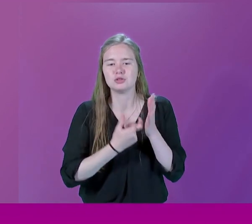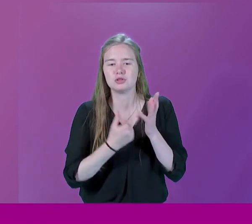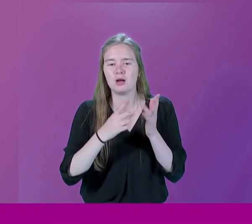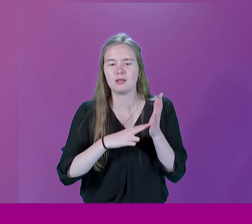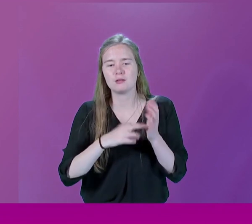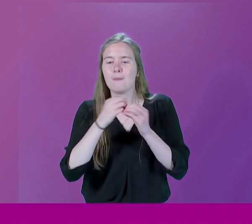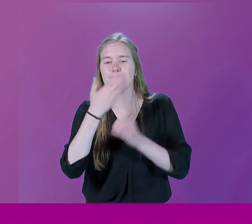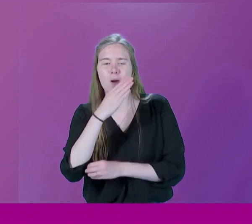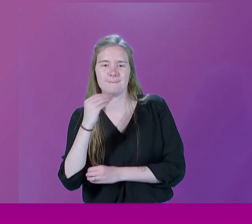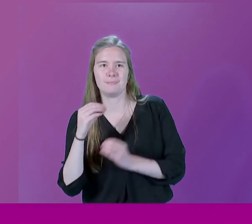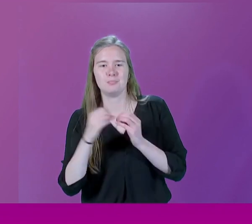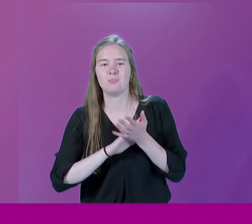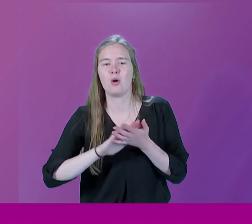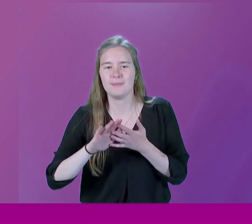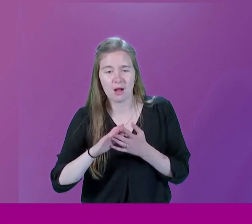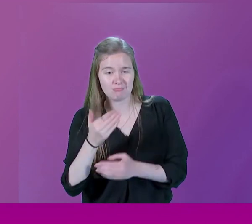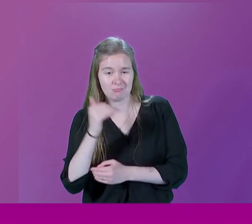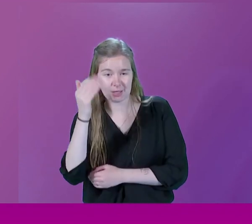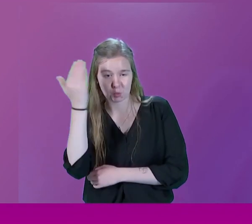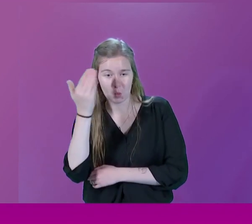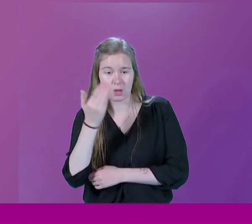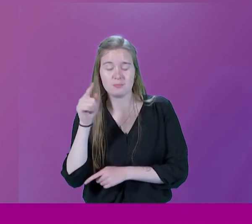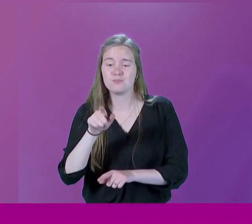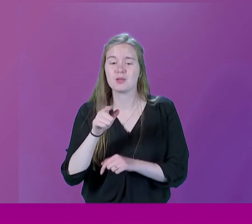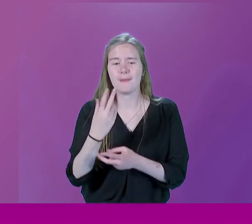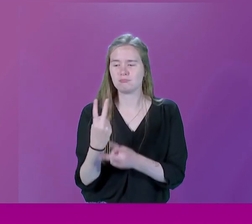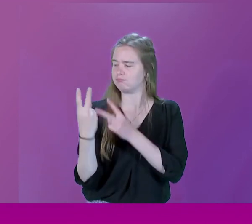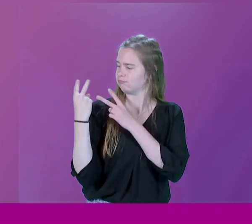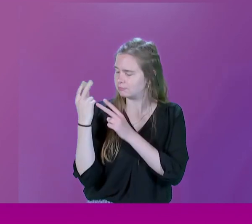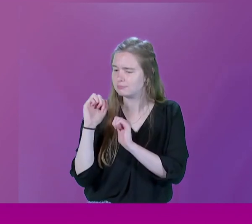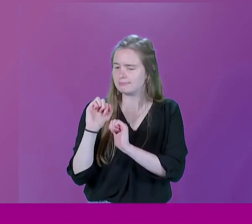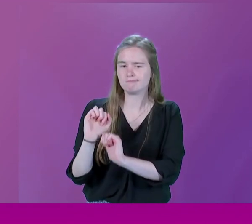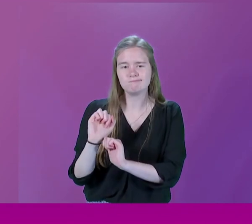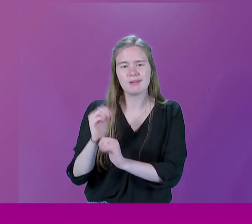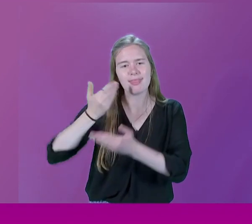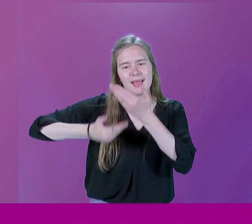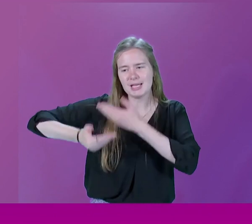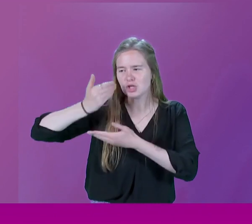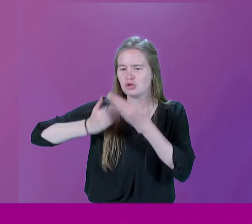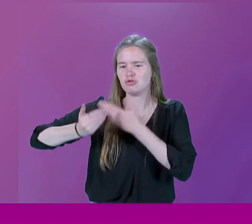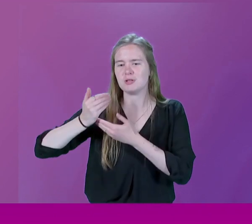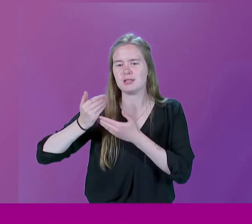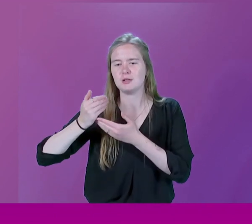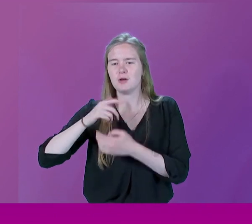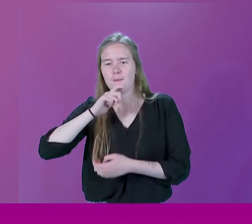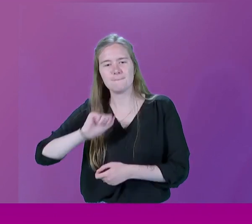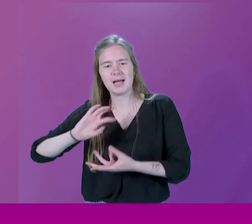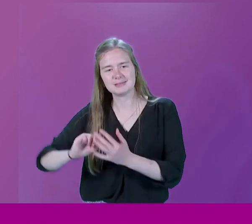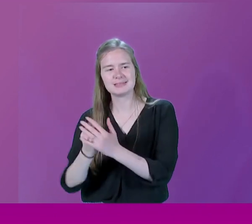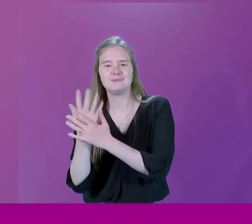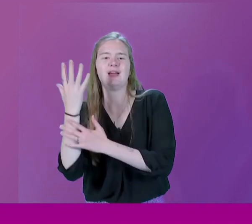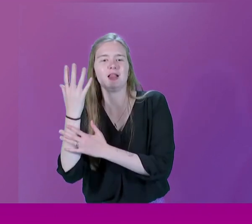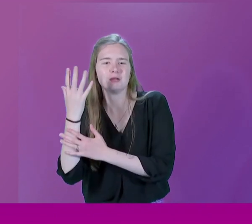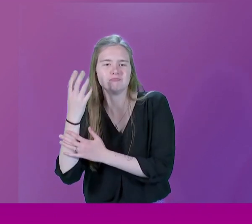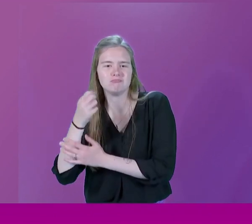in Birmingham. And this is just looking back at, you know, the history of man-developed sounds.